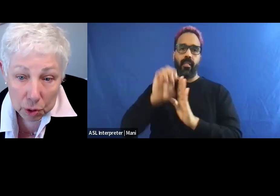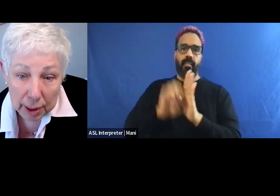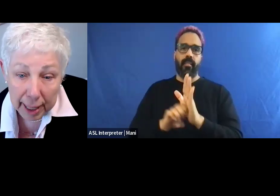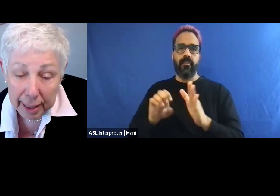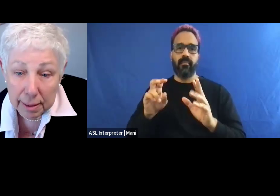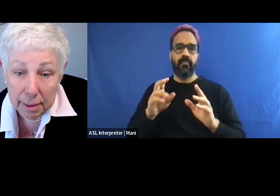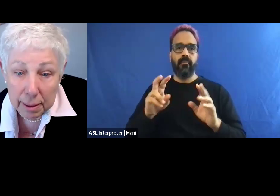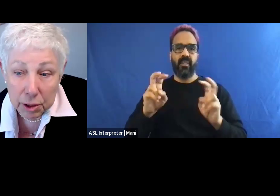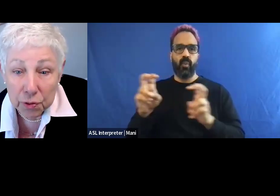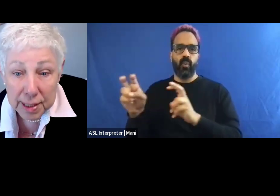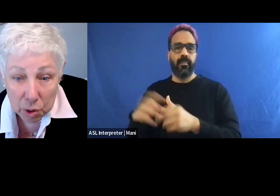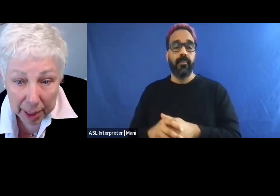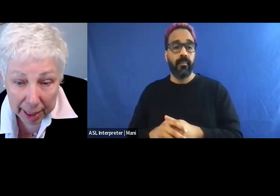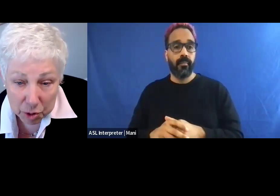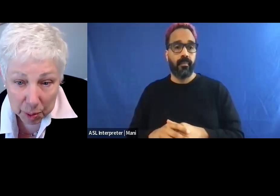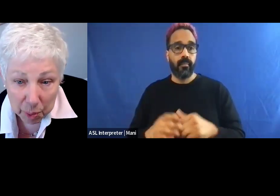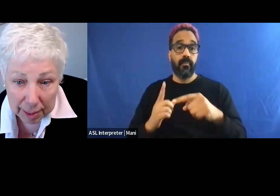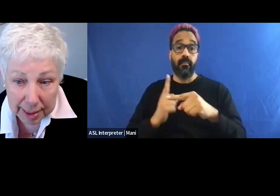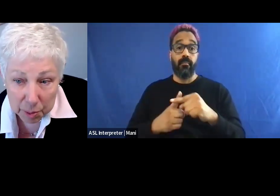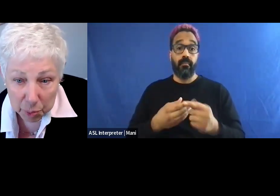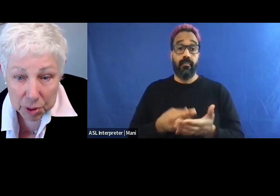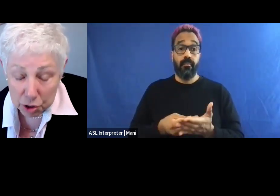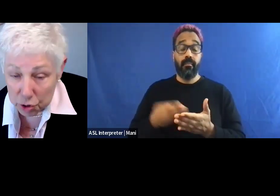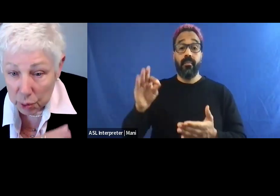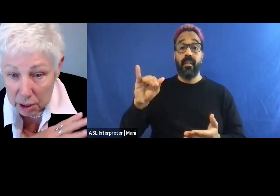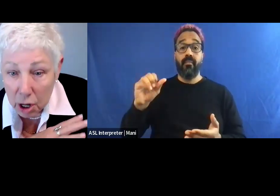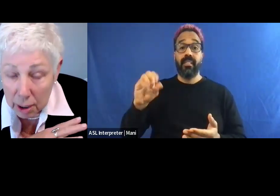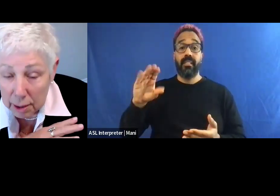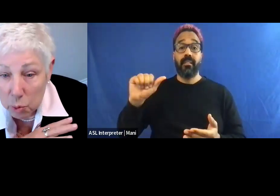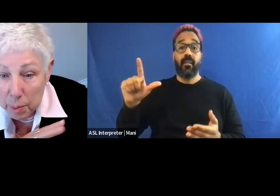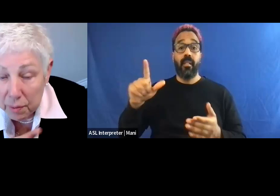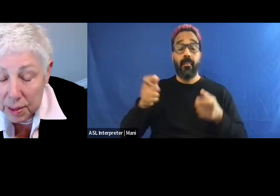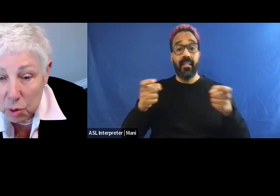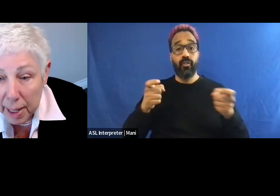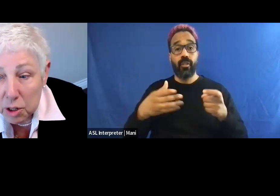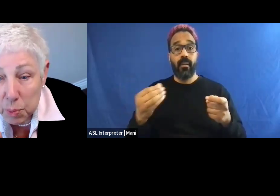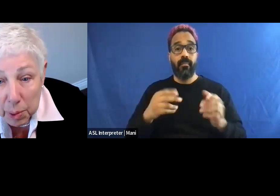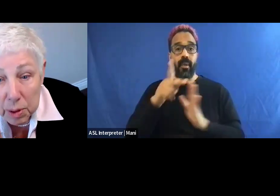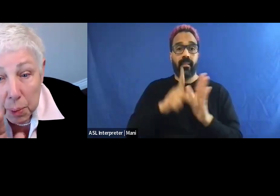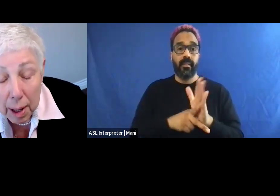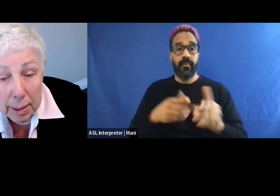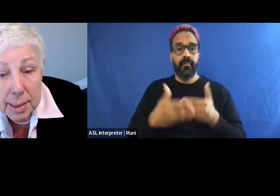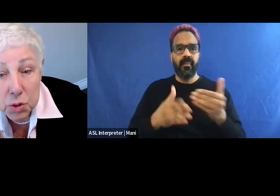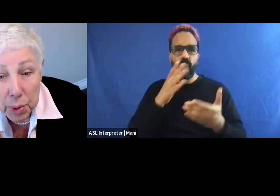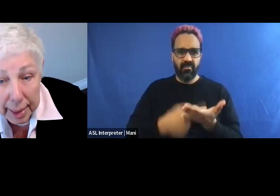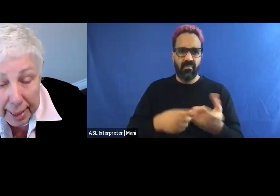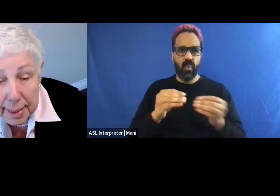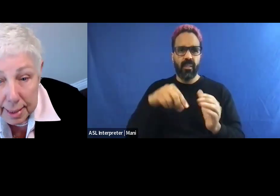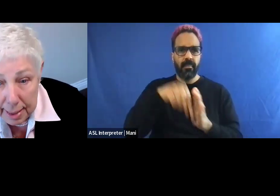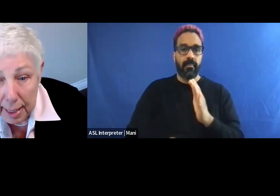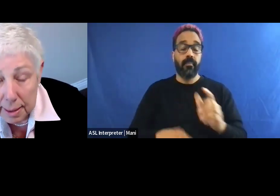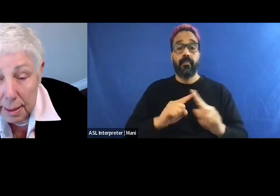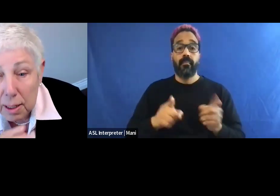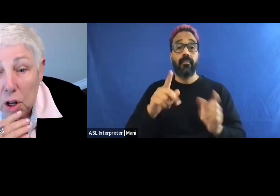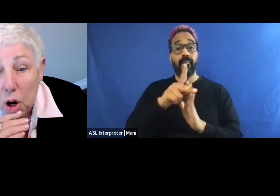also look at your fiscal management policies and procedures. And we're going to talk a little more about fiscal management, but the policies related